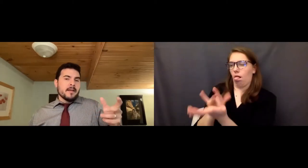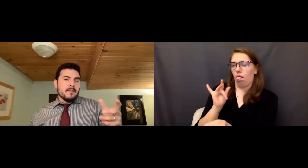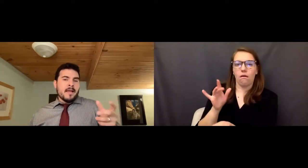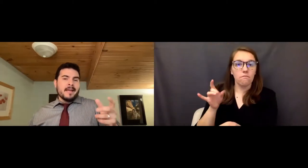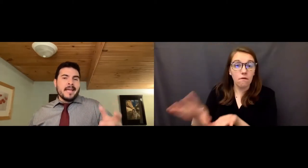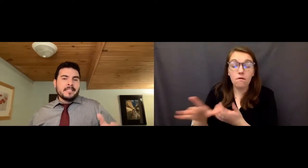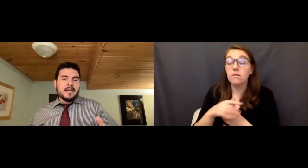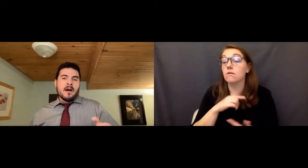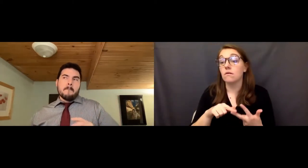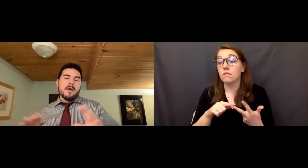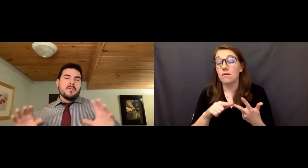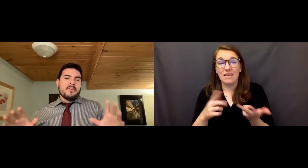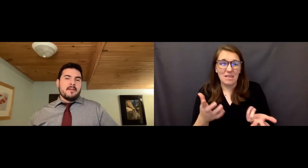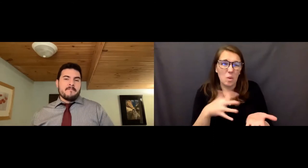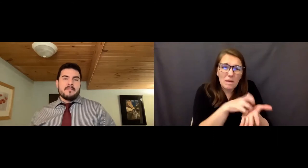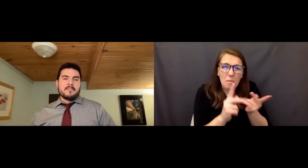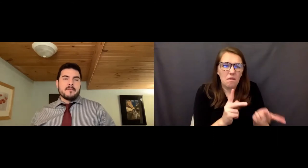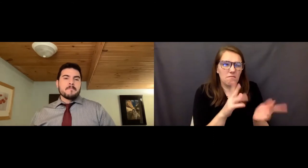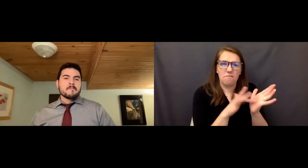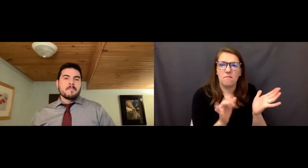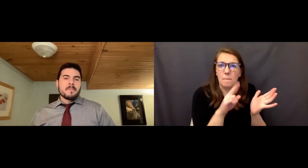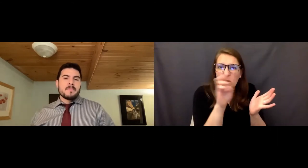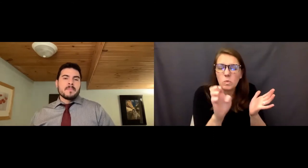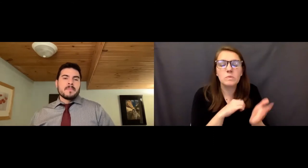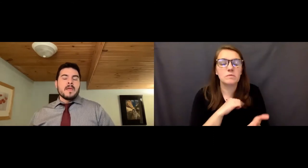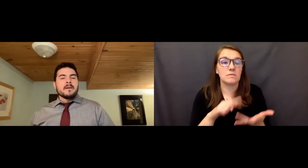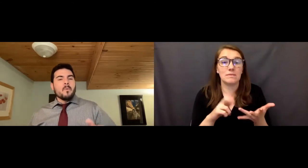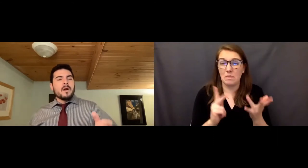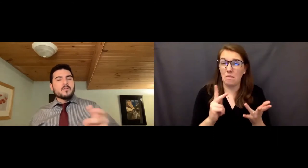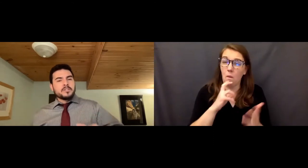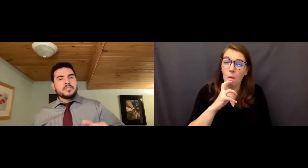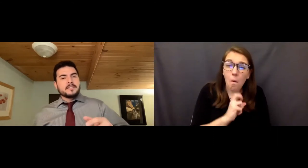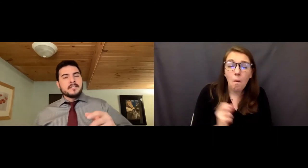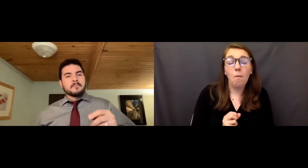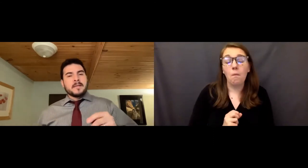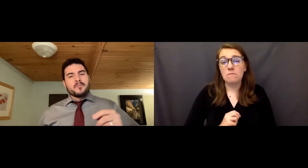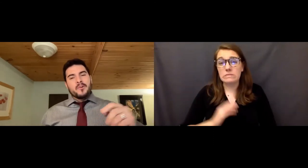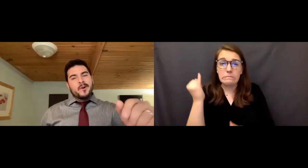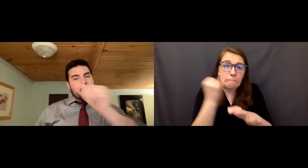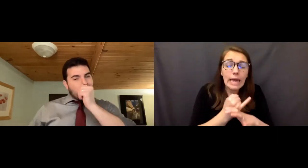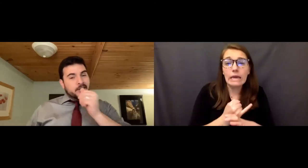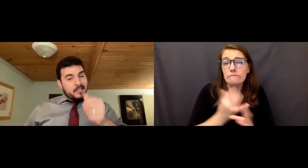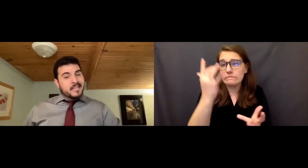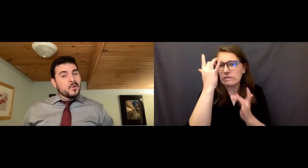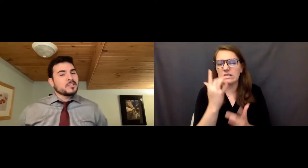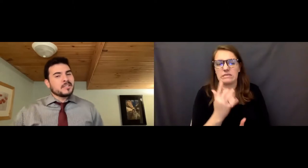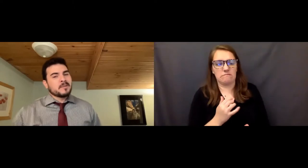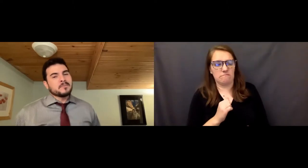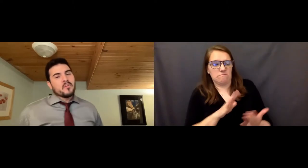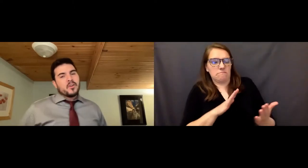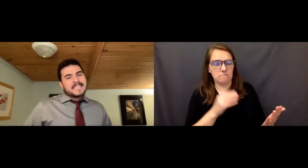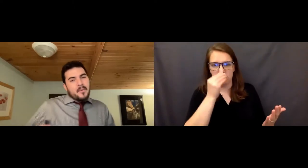impaired, ill, and aged are met with indifference. Now, what Christians sometimes overlook and Christian